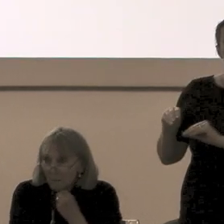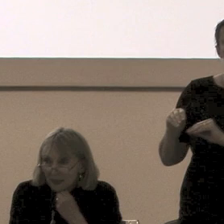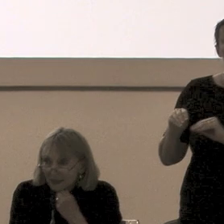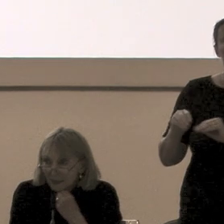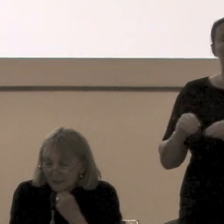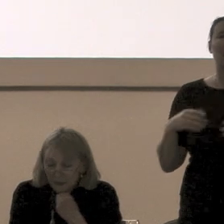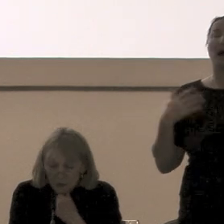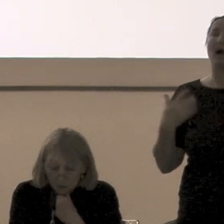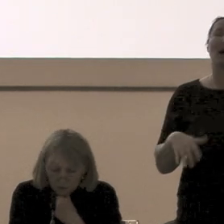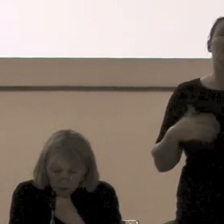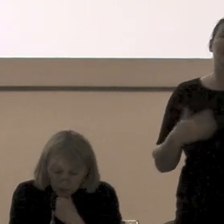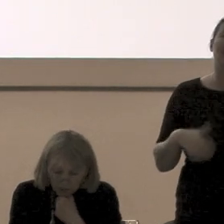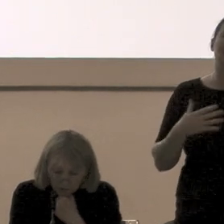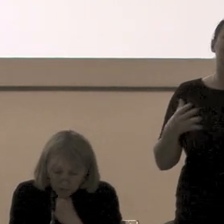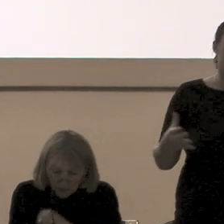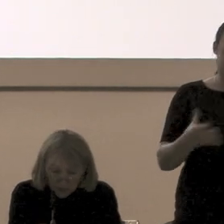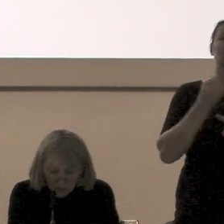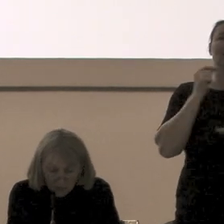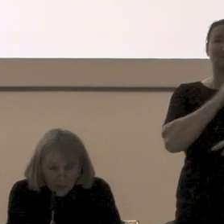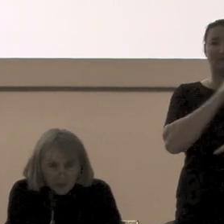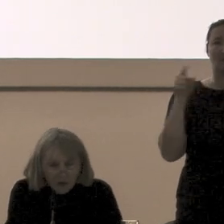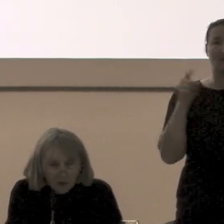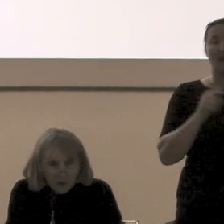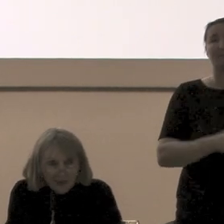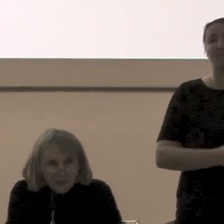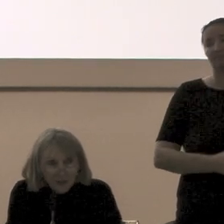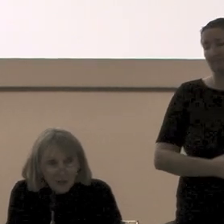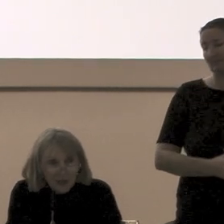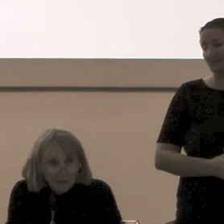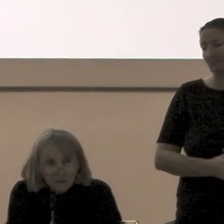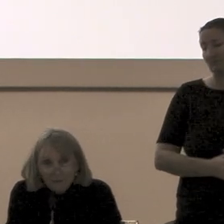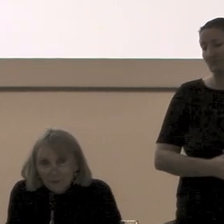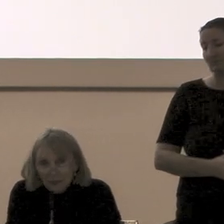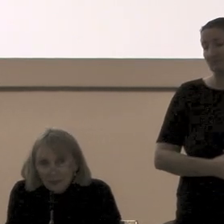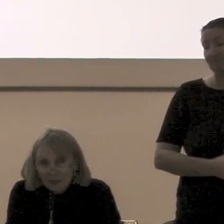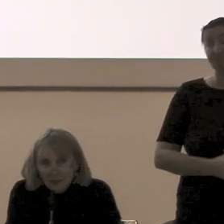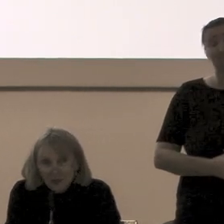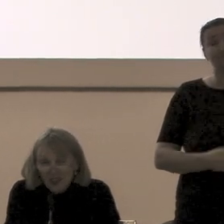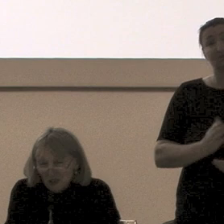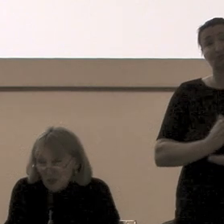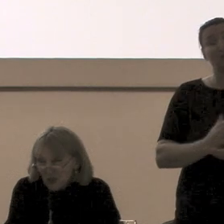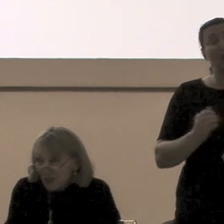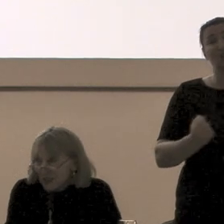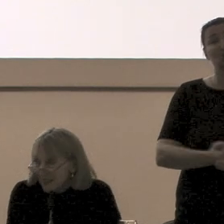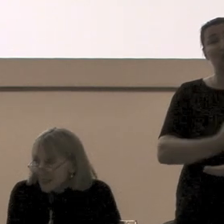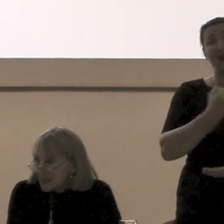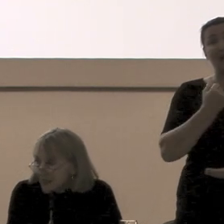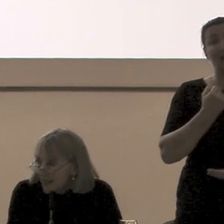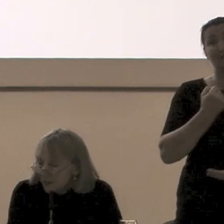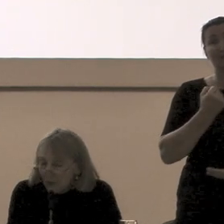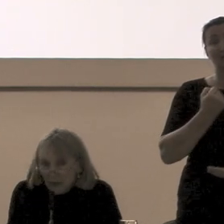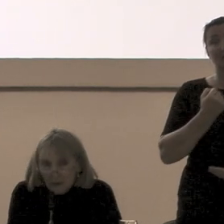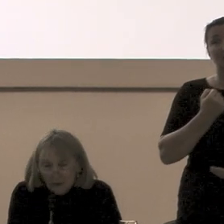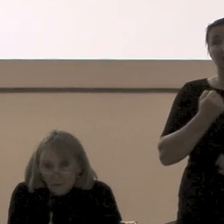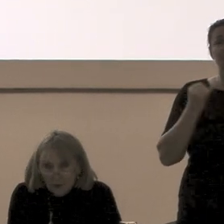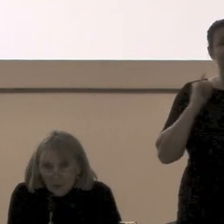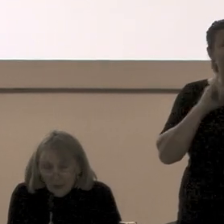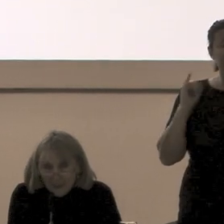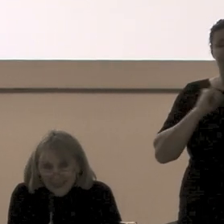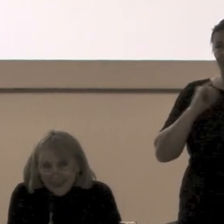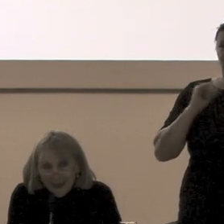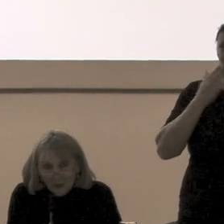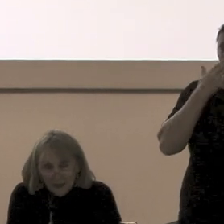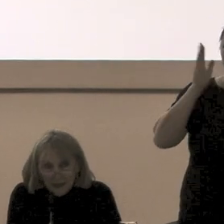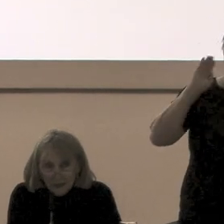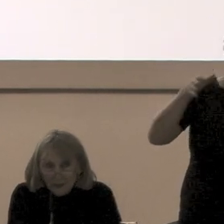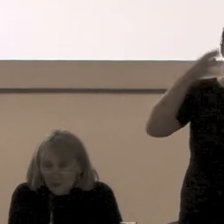what an amazing thing to have achieved. And, you know, it's a shame, and it's a shocking, it's a scandal that our government